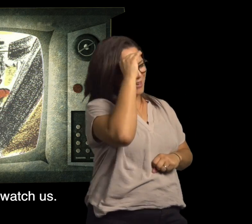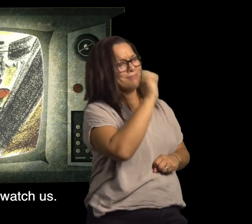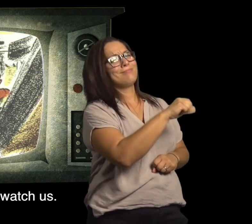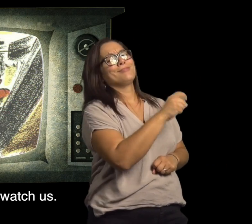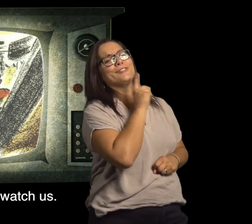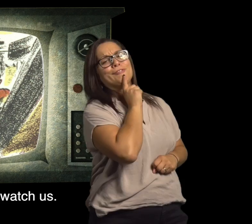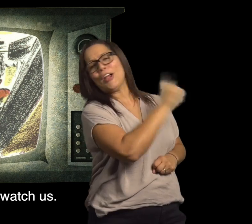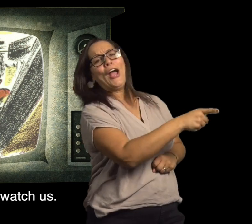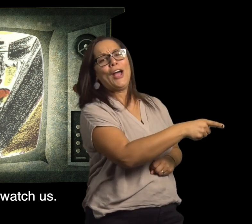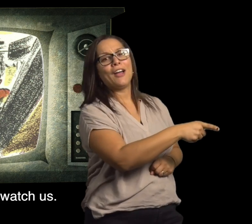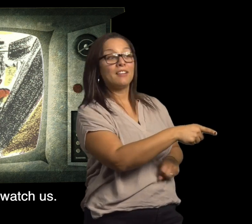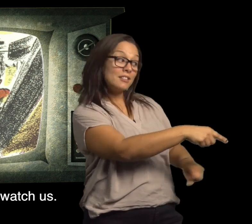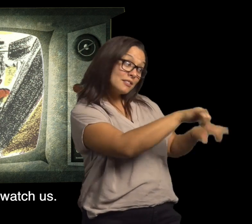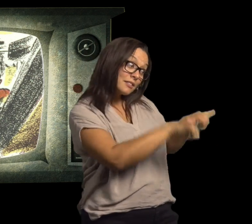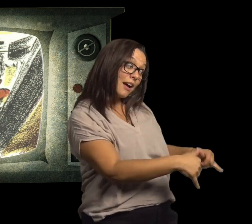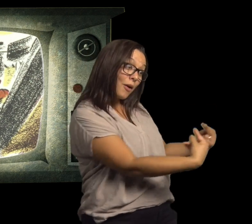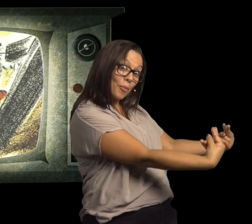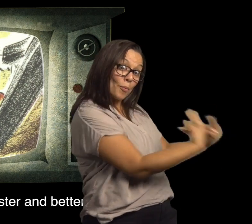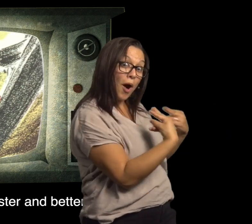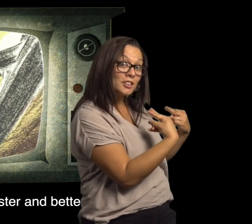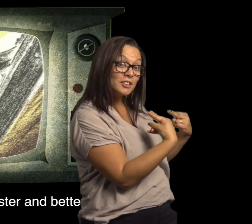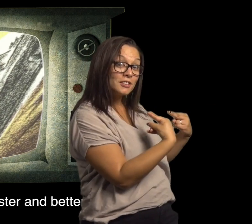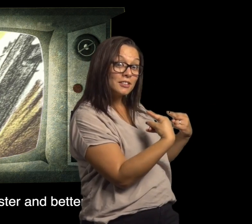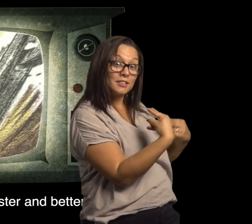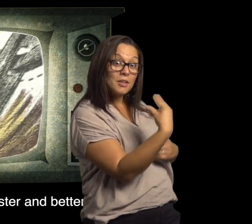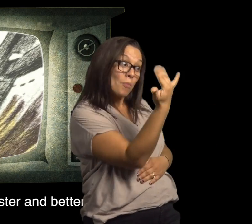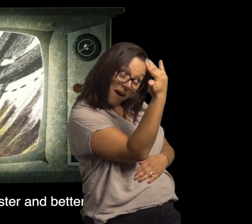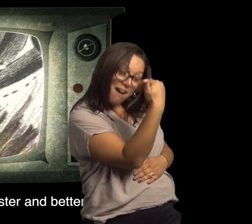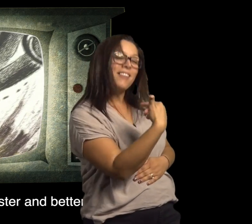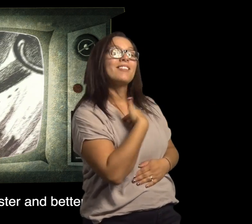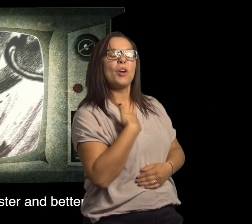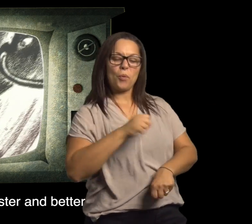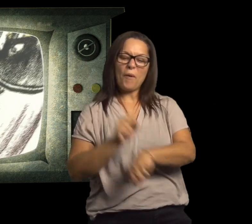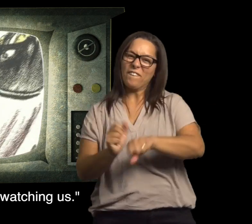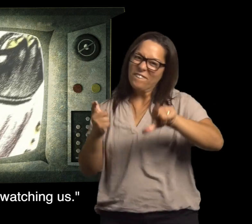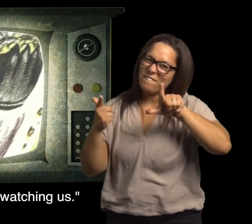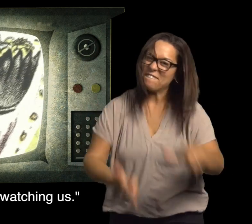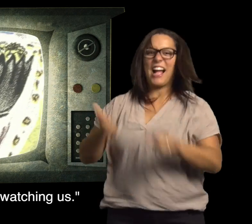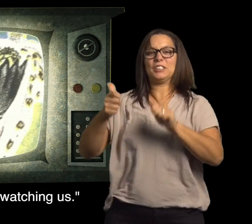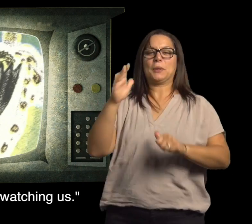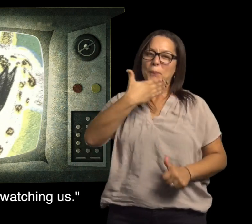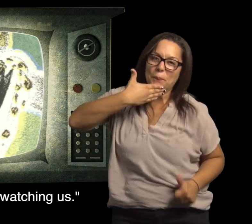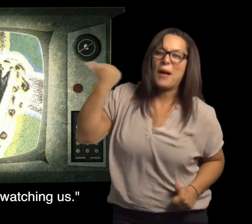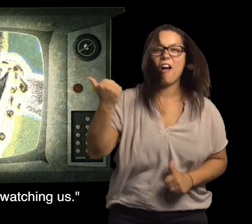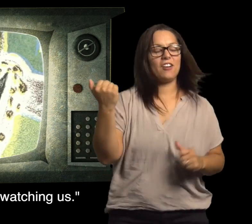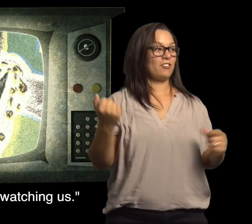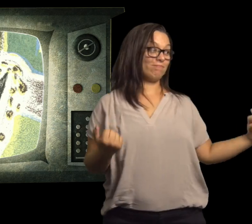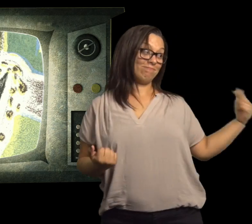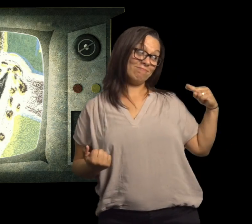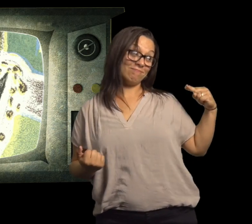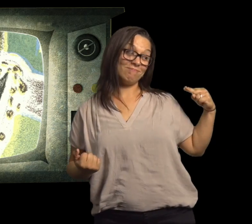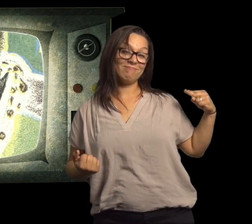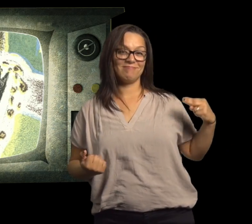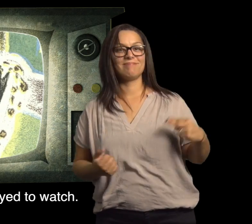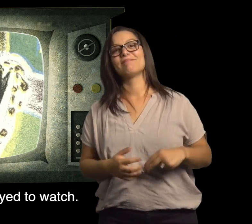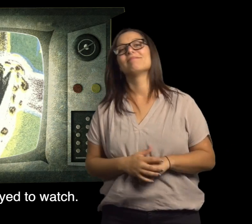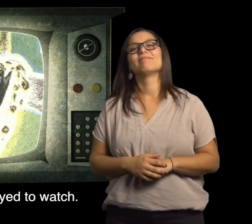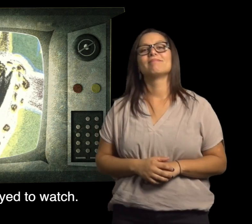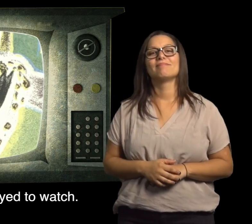if you stay and watch us. We always work faster and better when someone is watching us. So the little